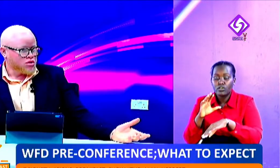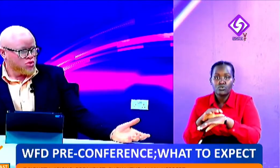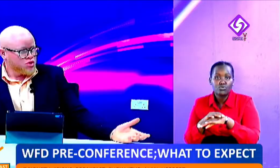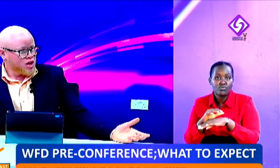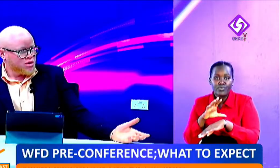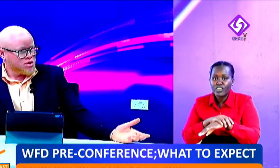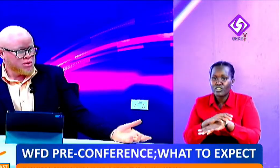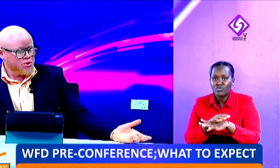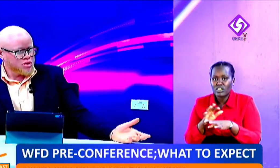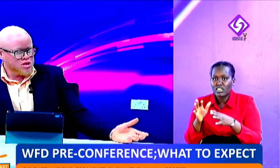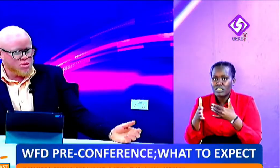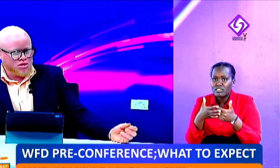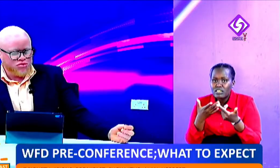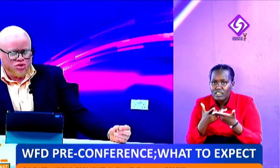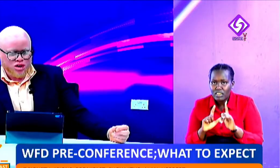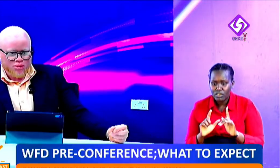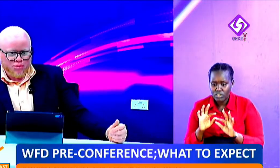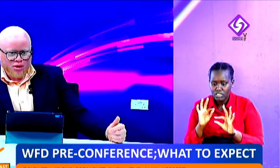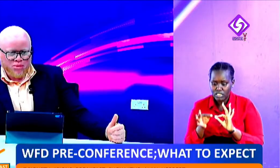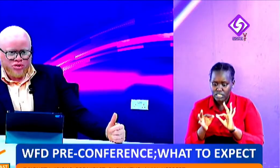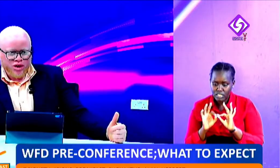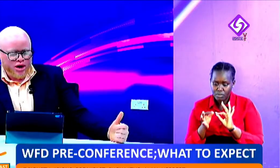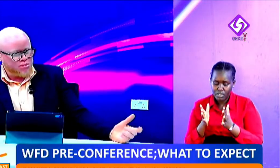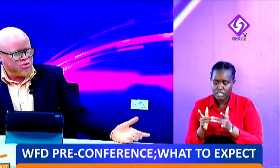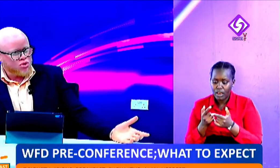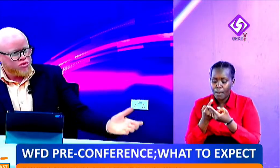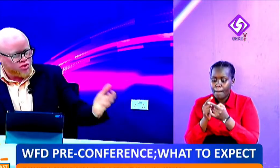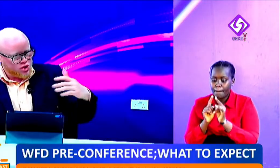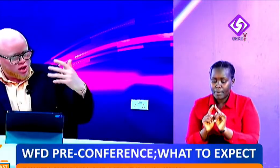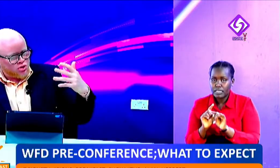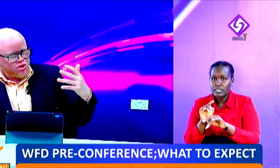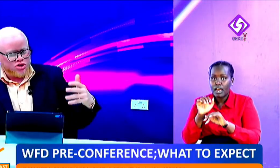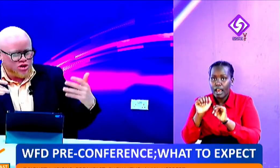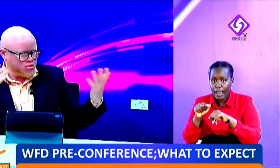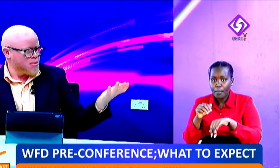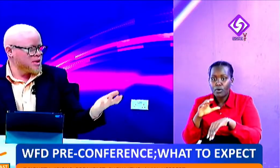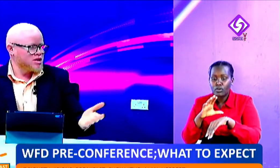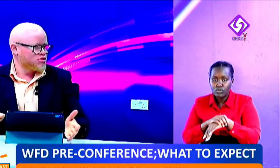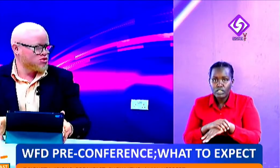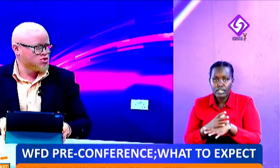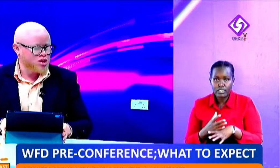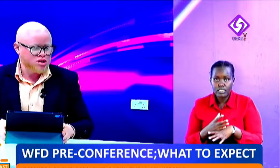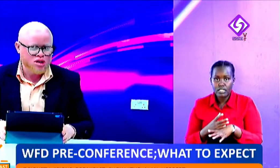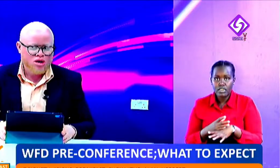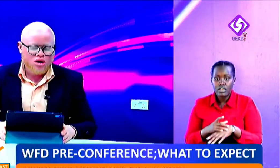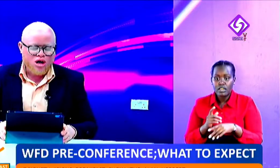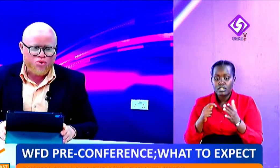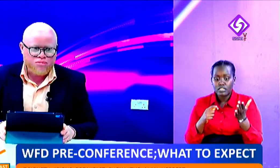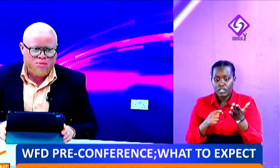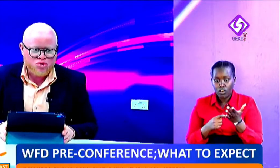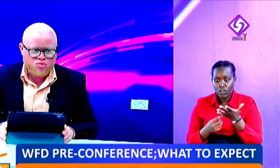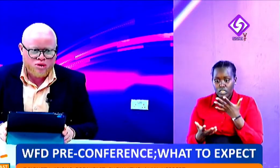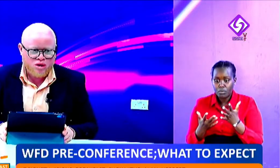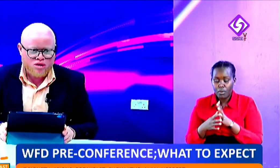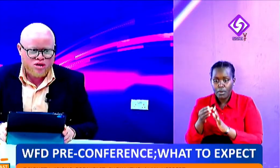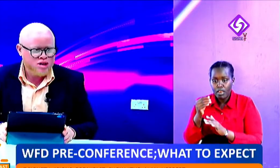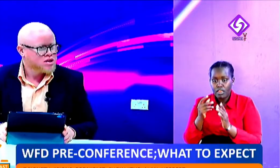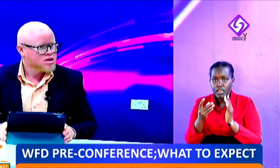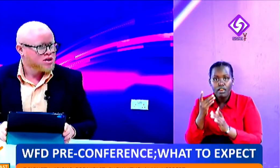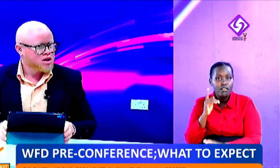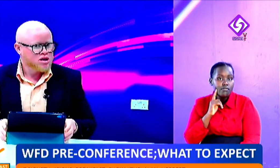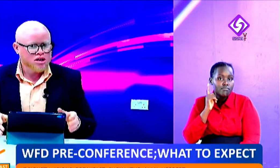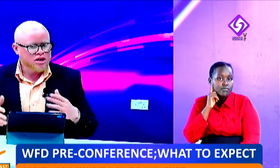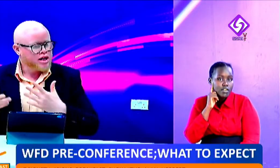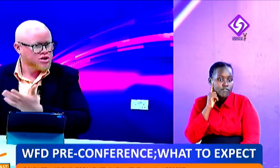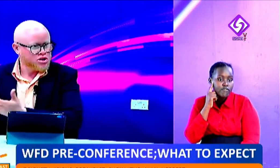language interpreter full time, but they are able to afford this technology, then probably deaf students would be able to be